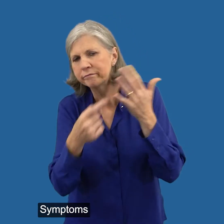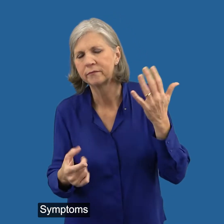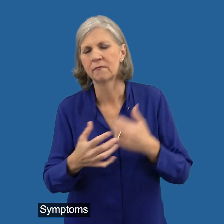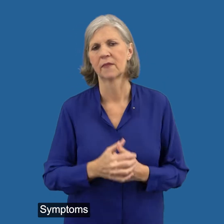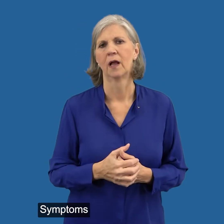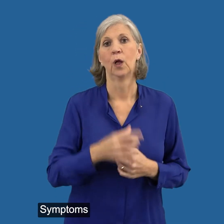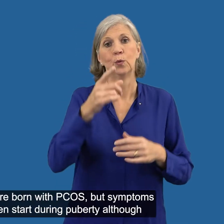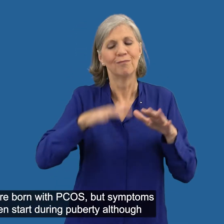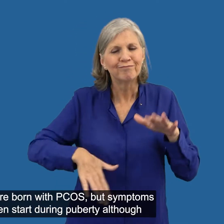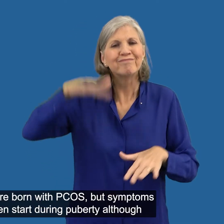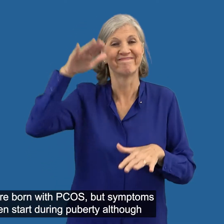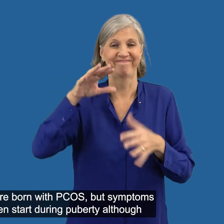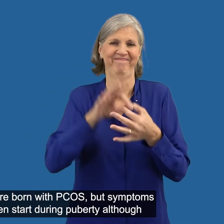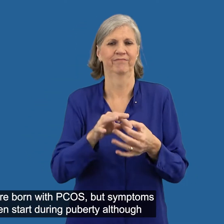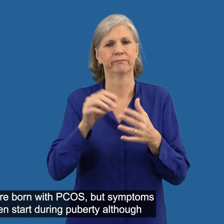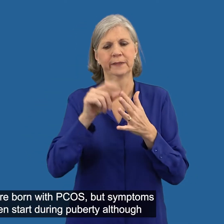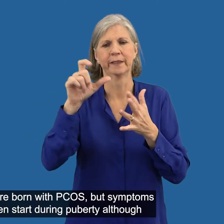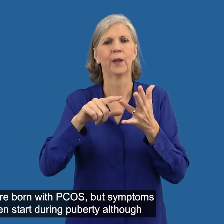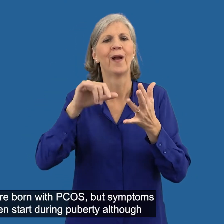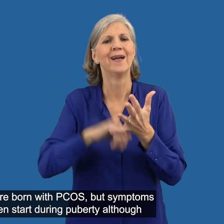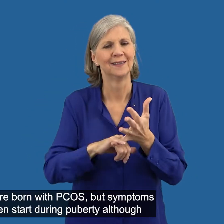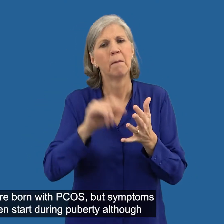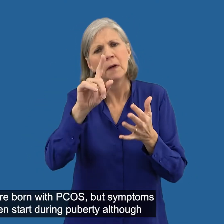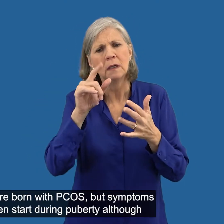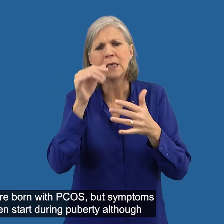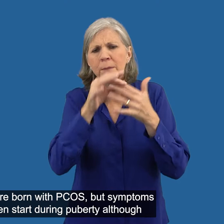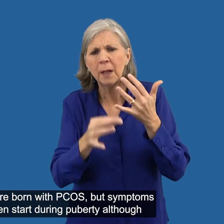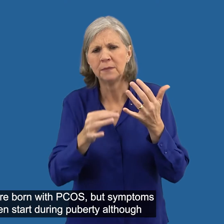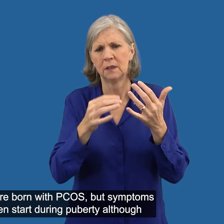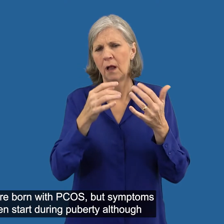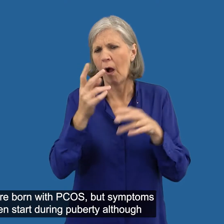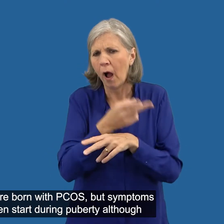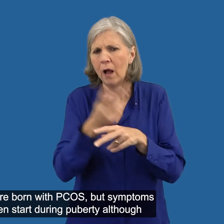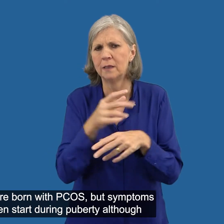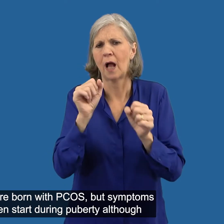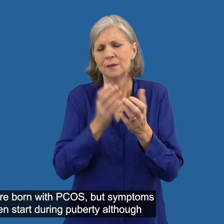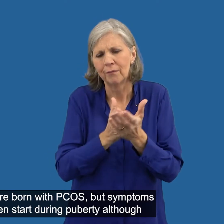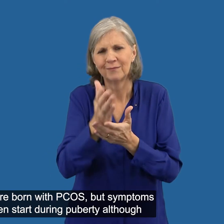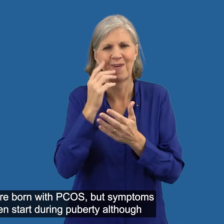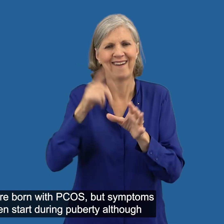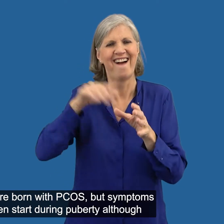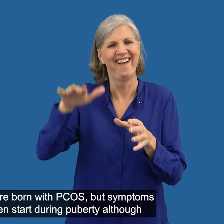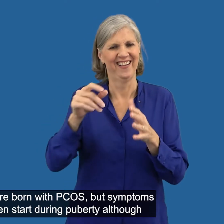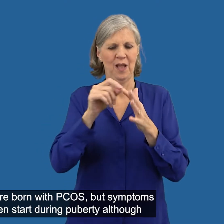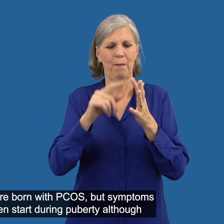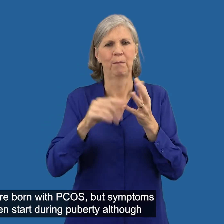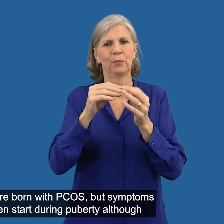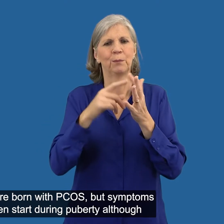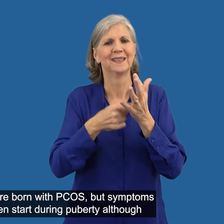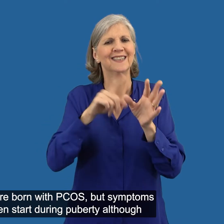Symptoms. You are born with PCOS, but symptoms often start during puberty, although for some people